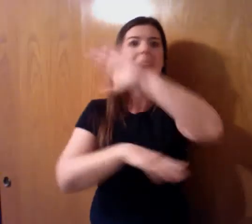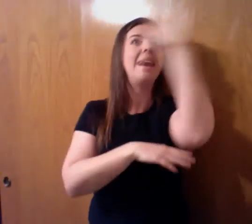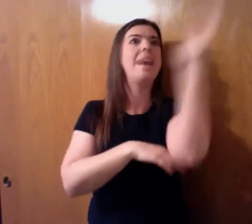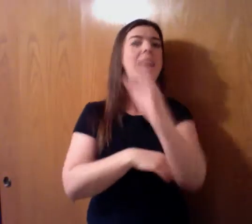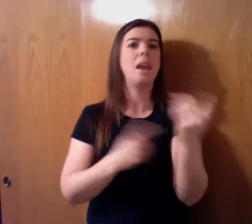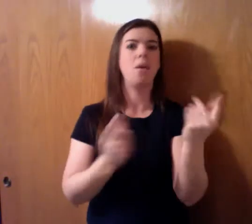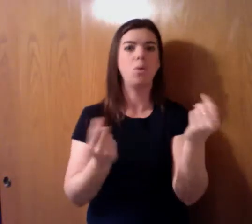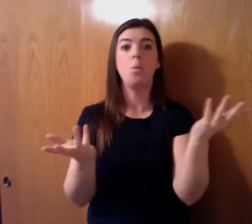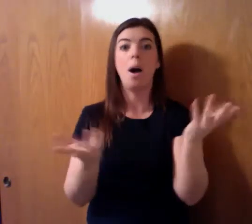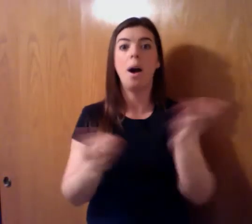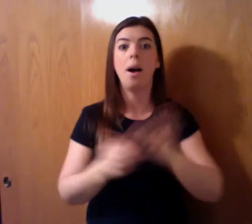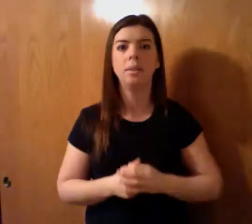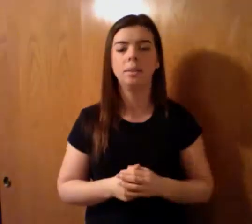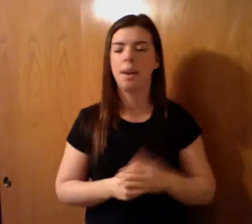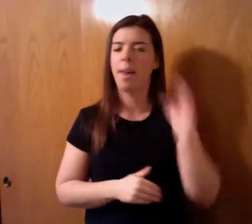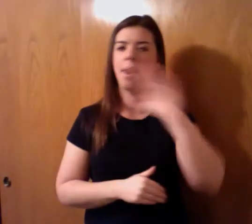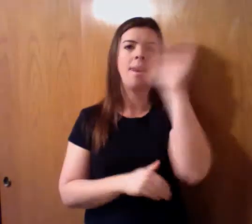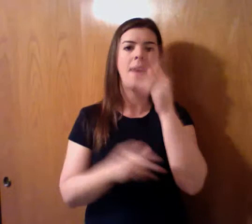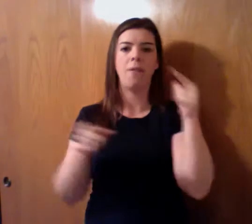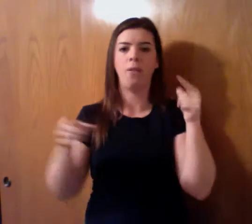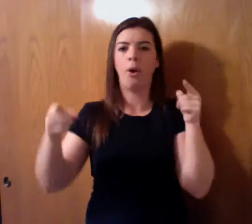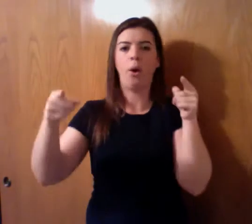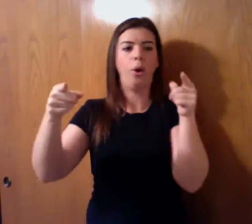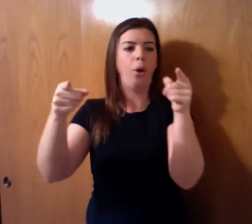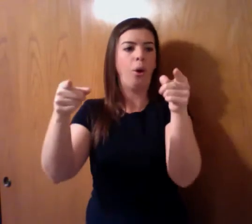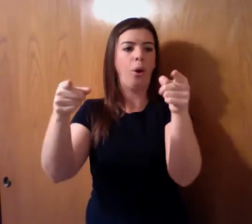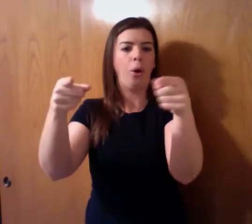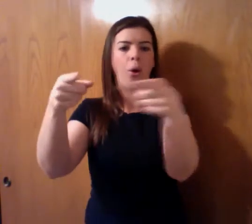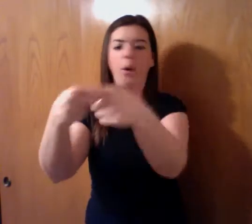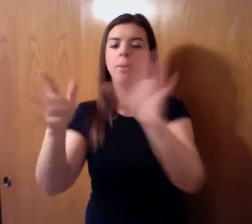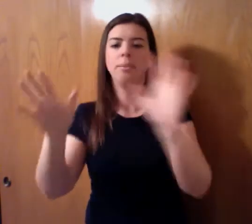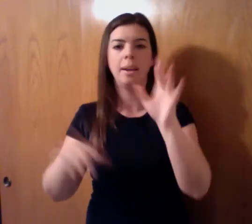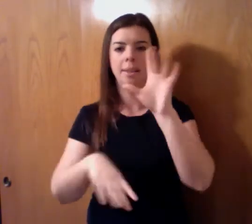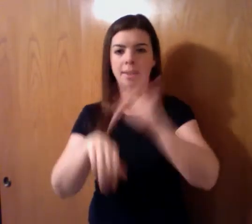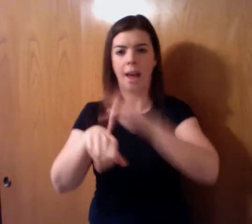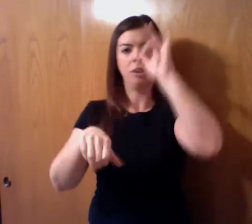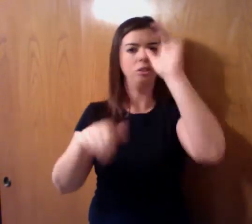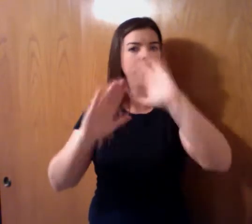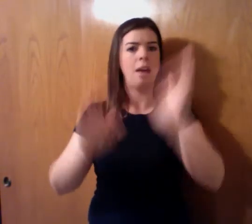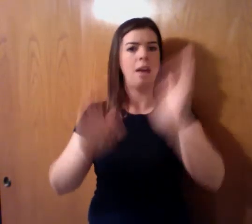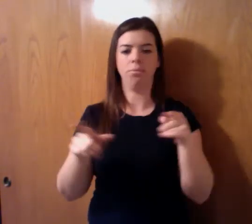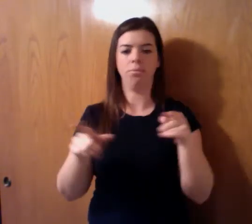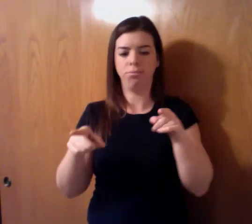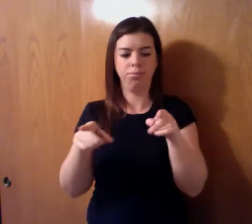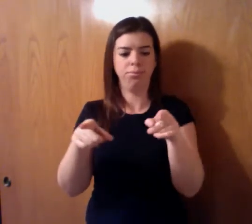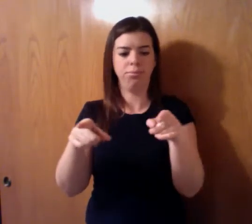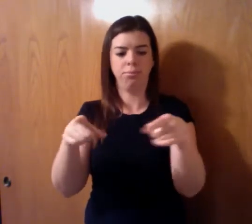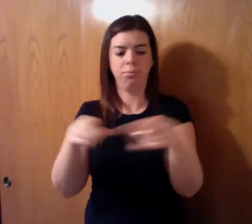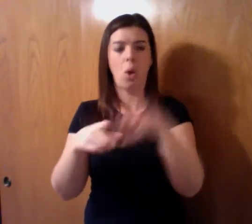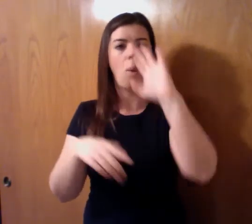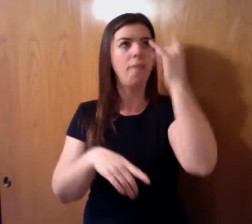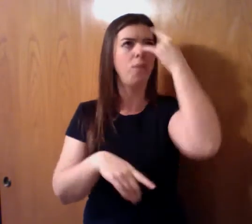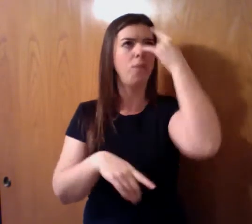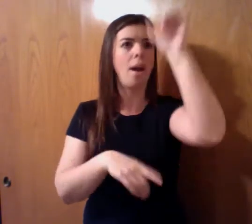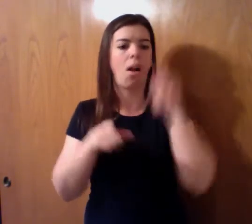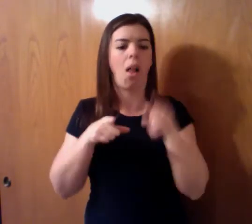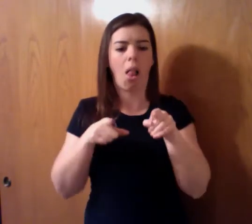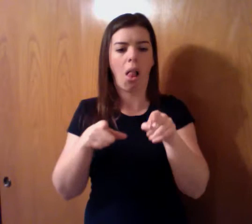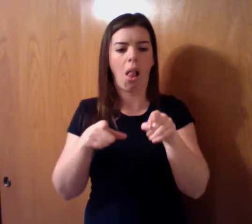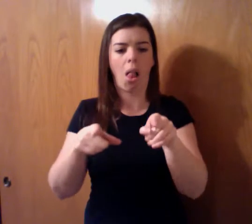Felicity? They're never going to touch, right? Take your hands and go along the back of your desk and go along the front of your desk and move it down. Are you going to ever touch each